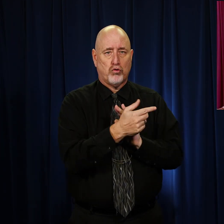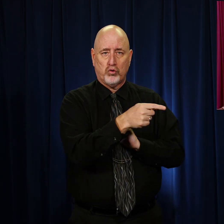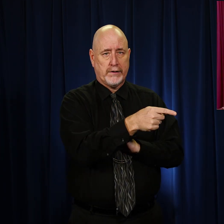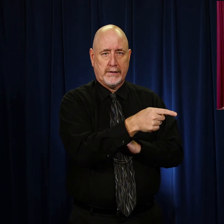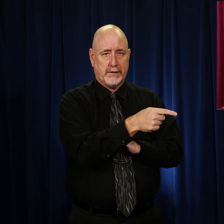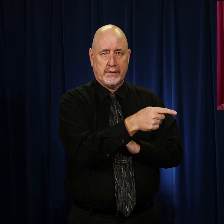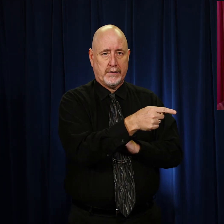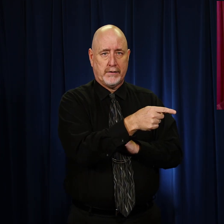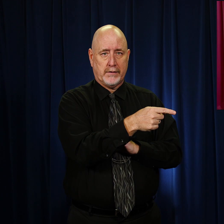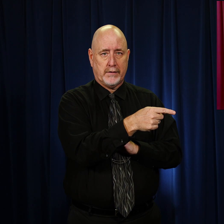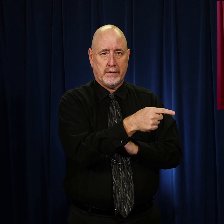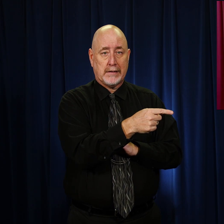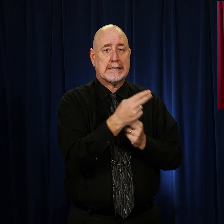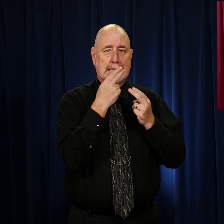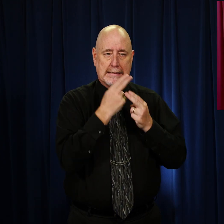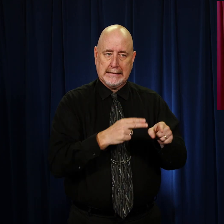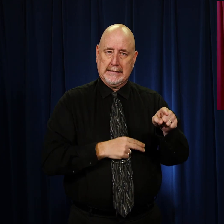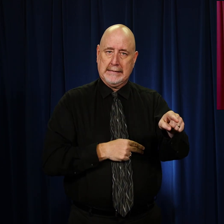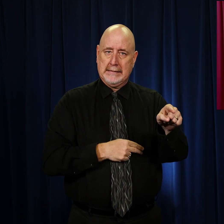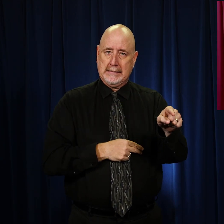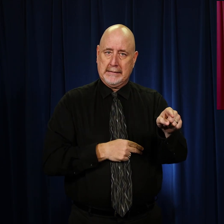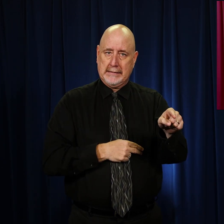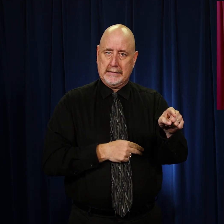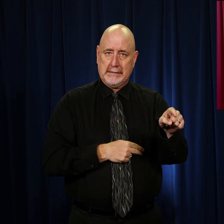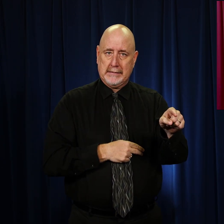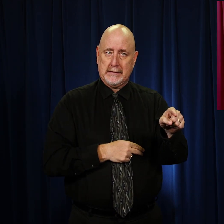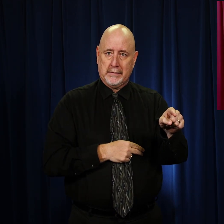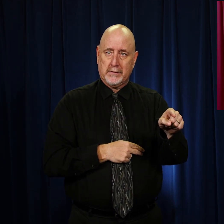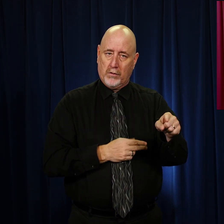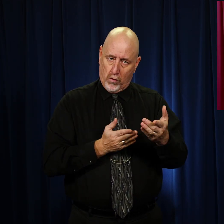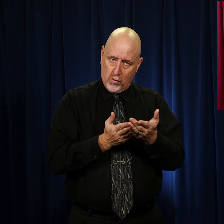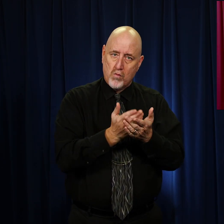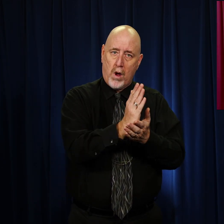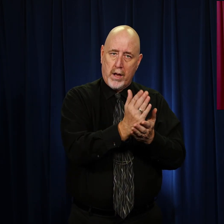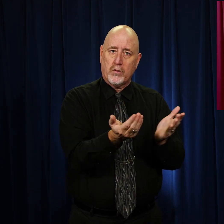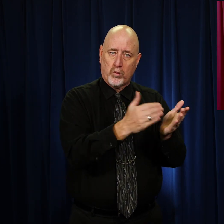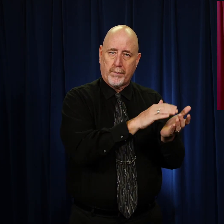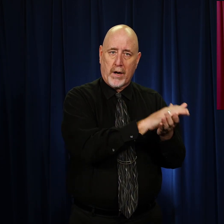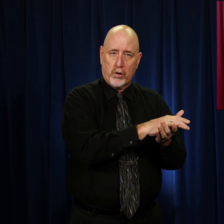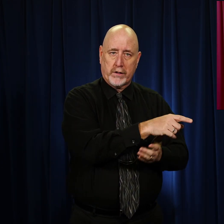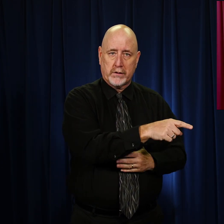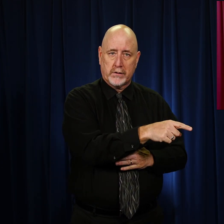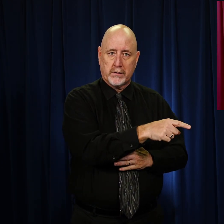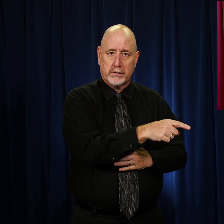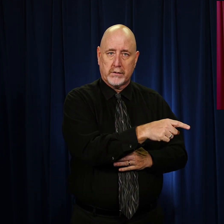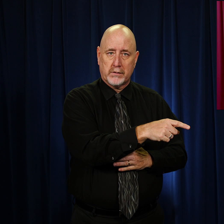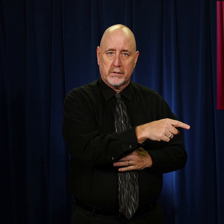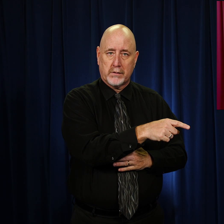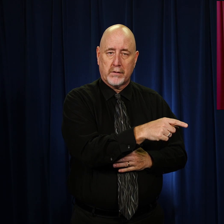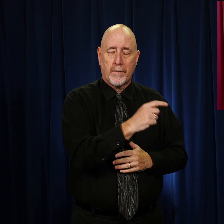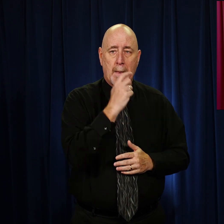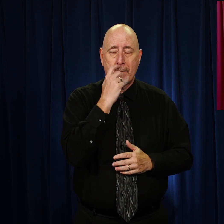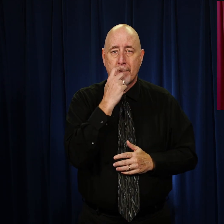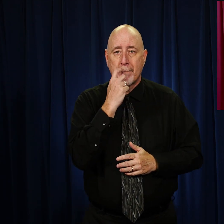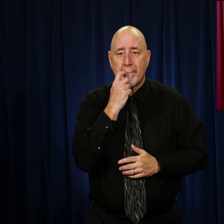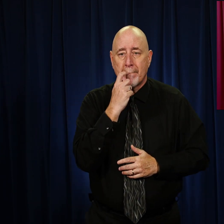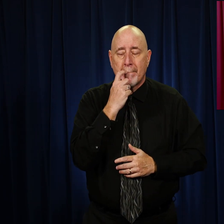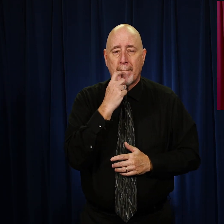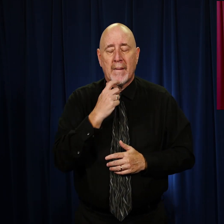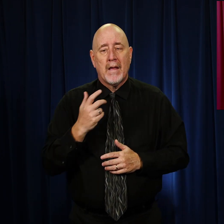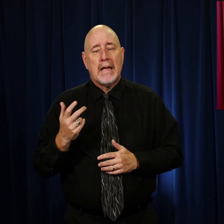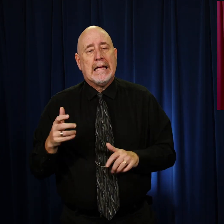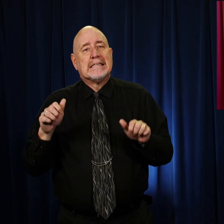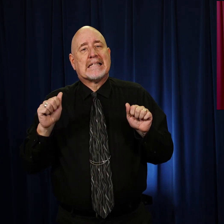taking place because the innocent person does in fact have the right to remarry. Well,